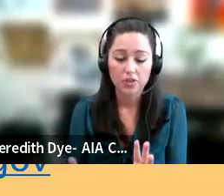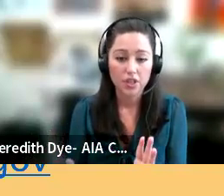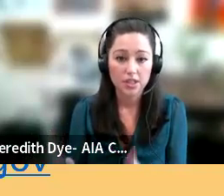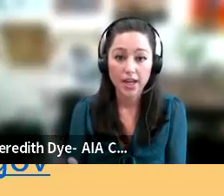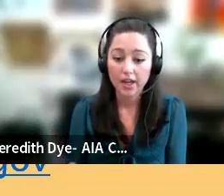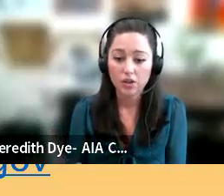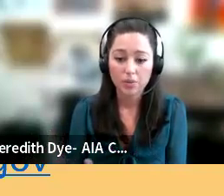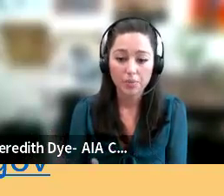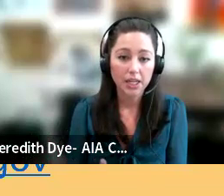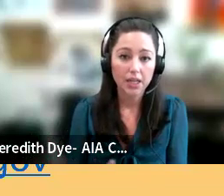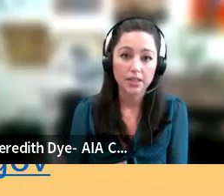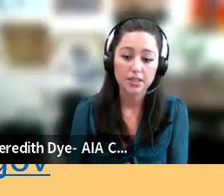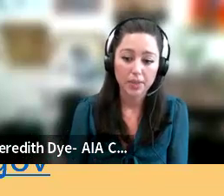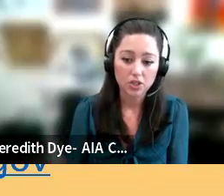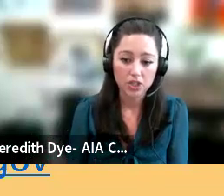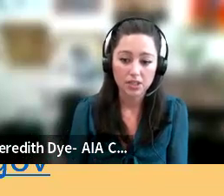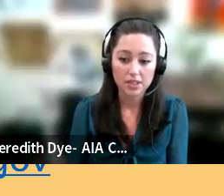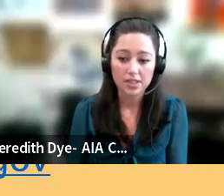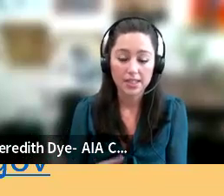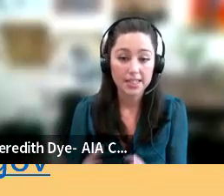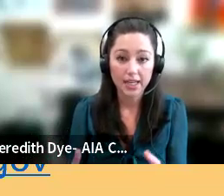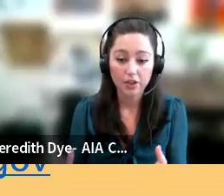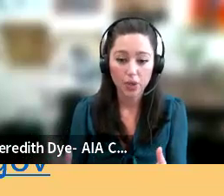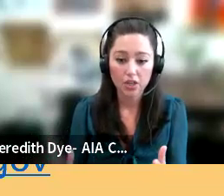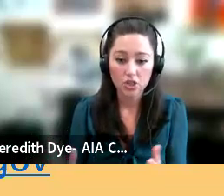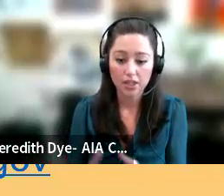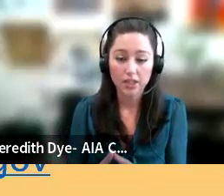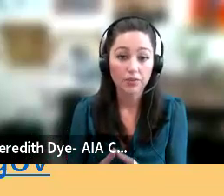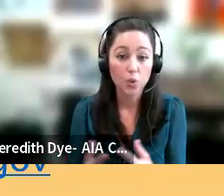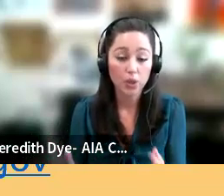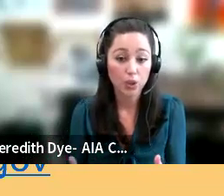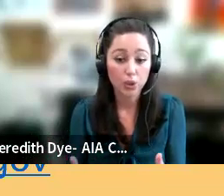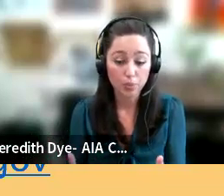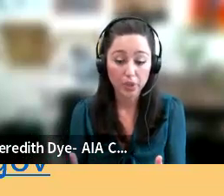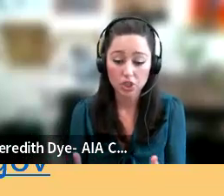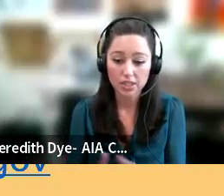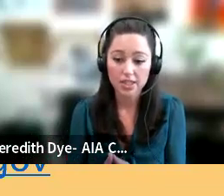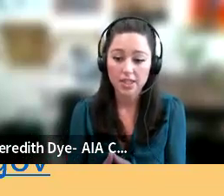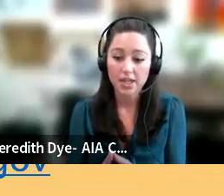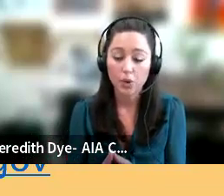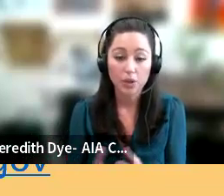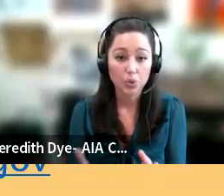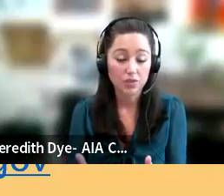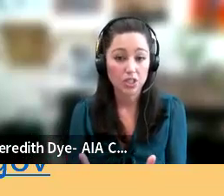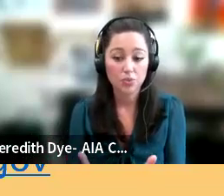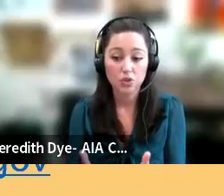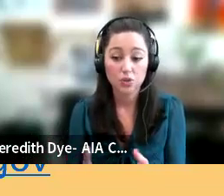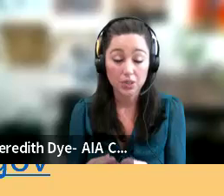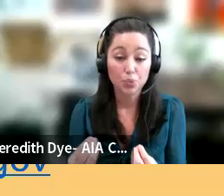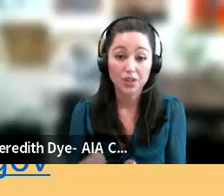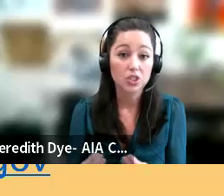So the title, media, dimensions, the date, location. If you want to include the budget or a